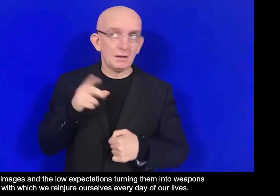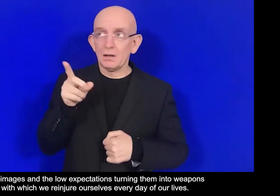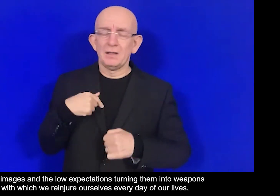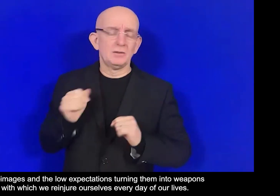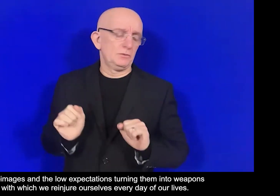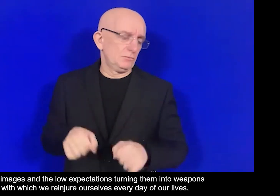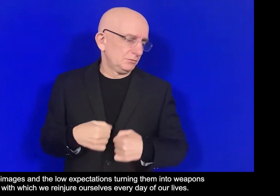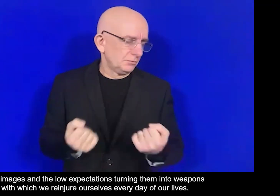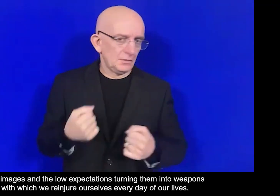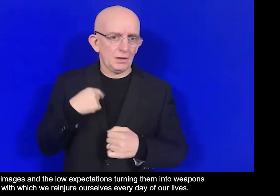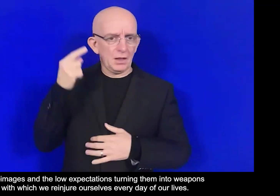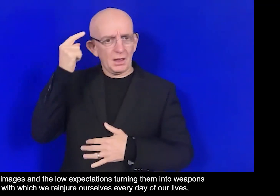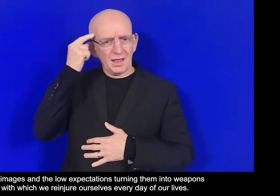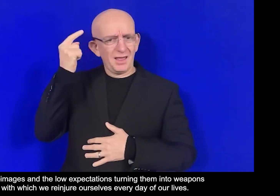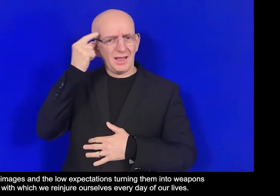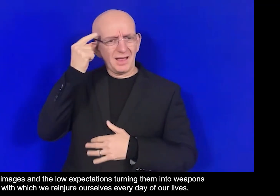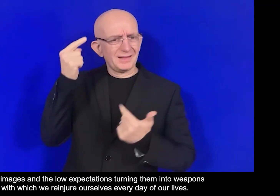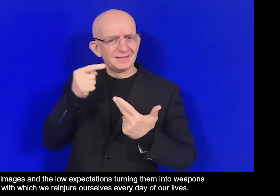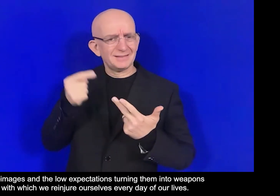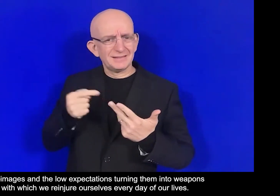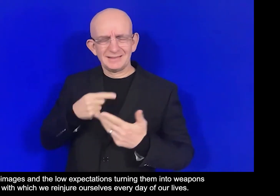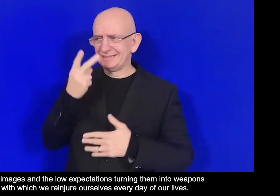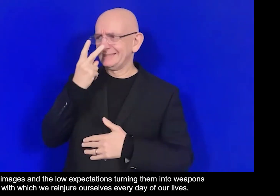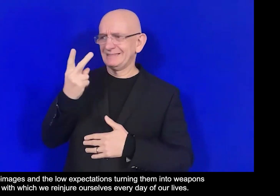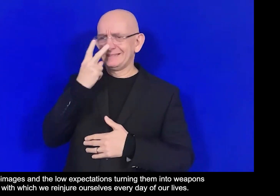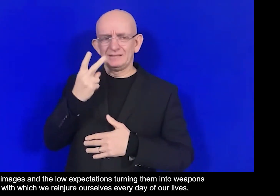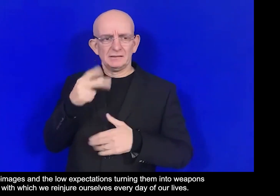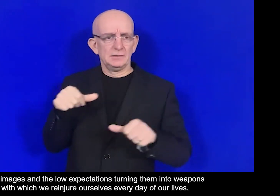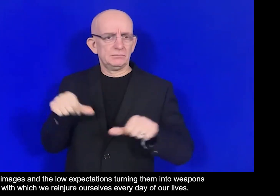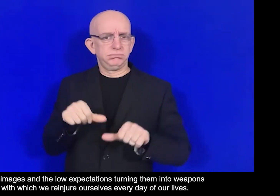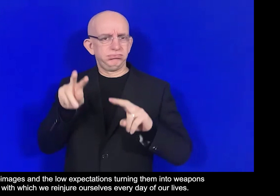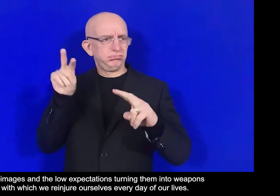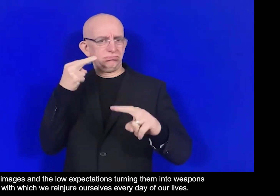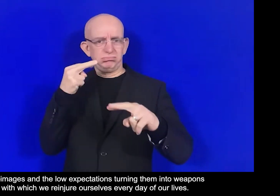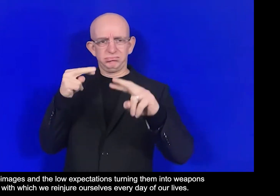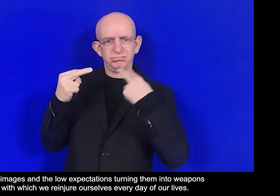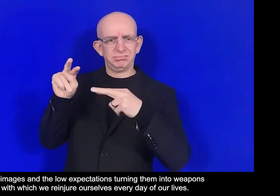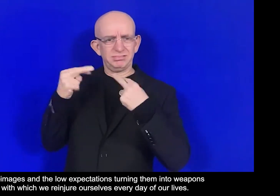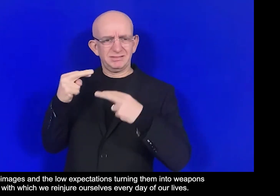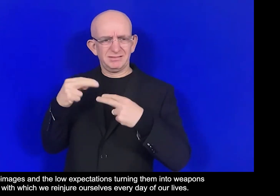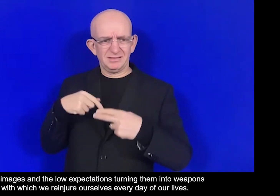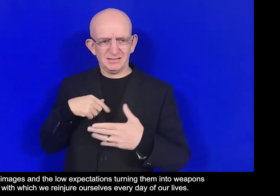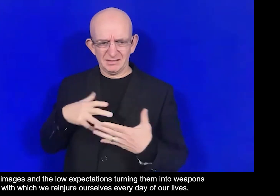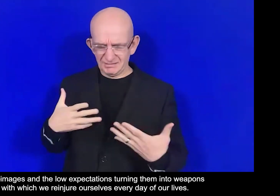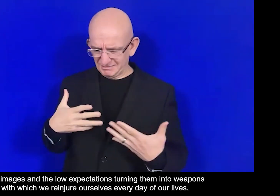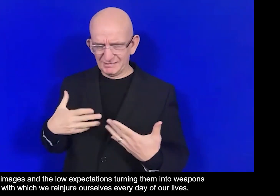with which to re-injure ourselves every day of our lives.